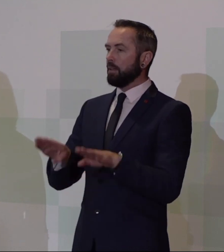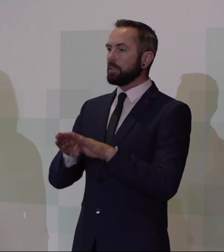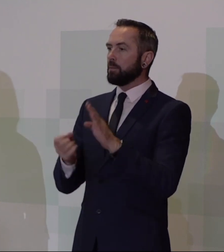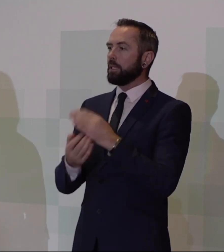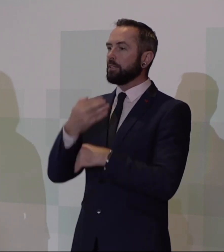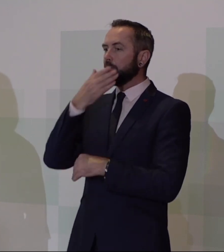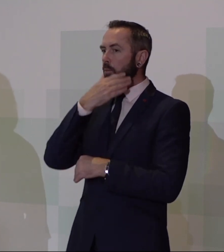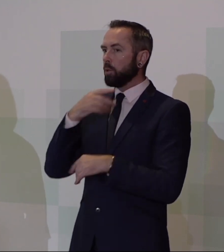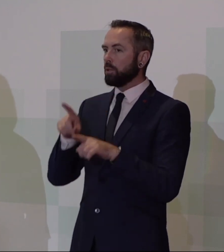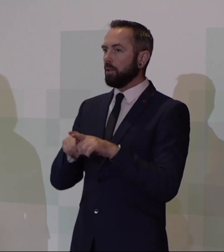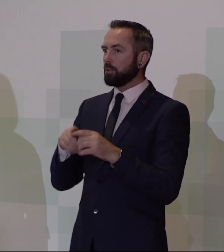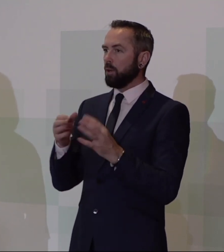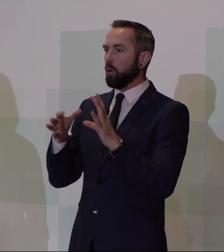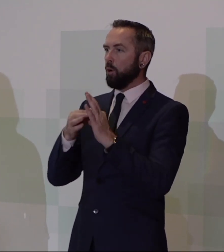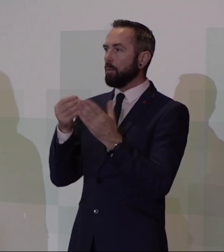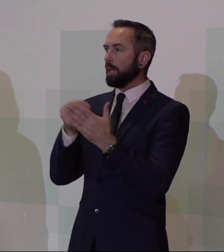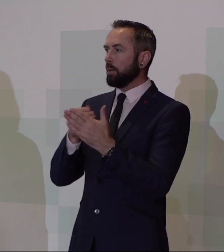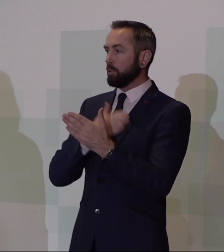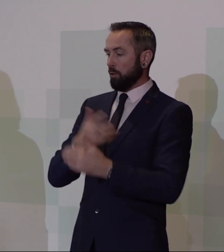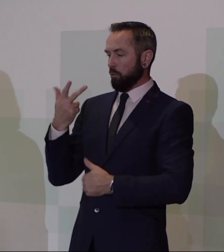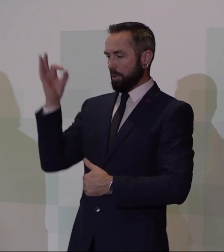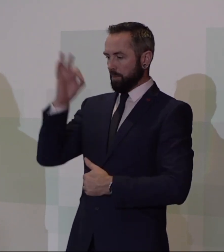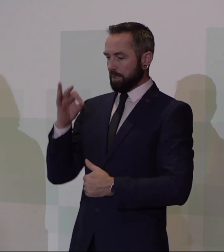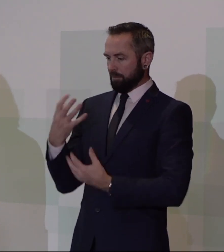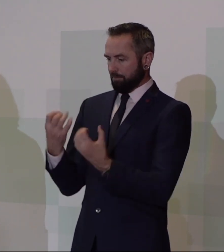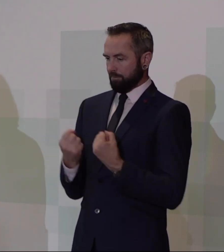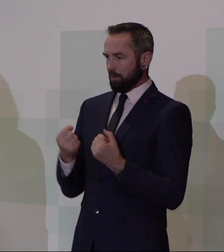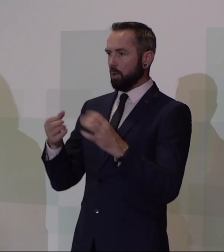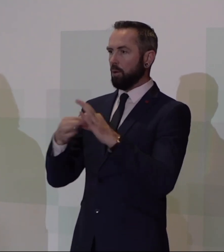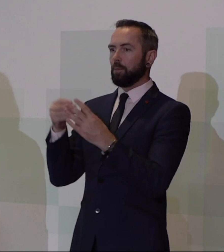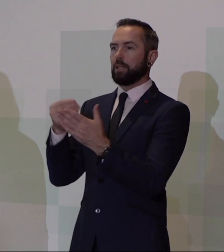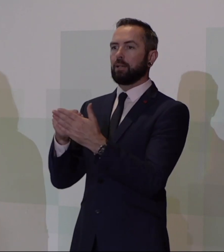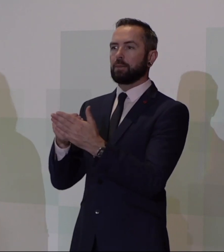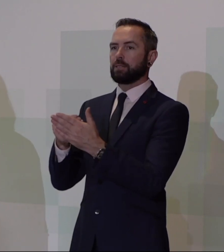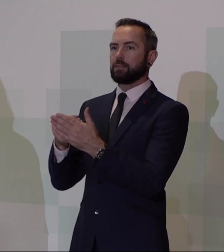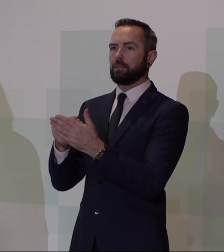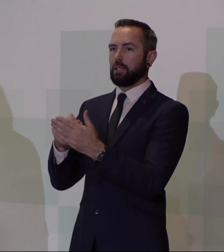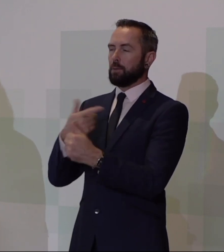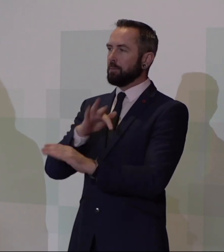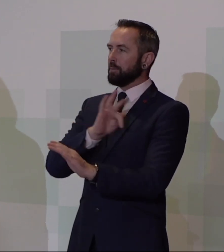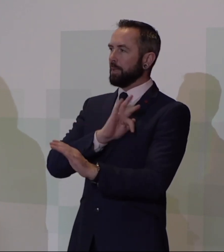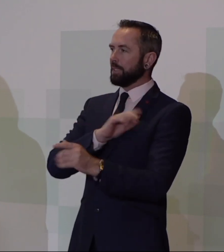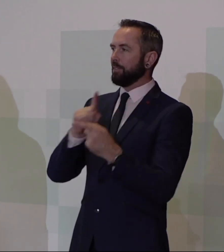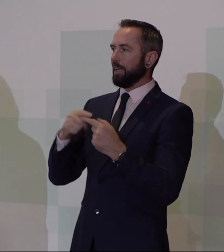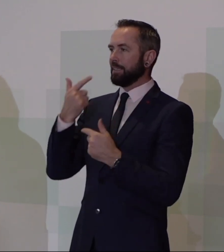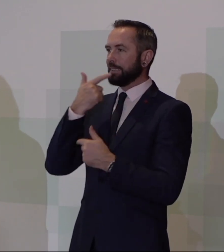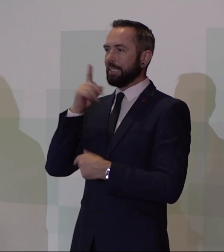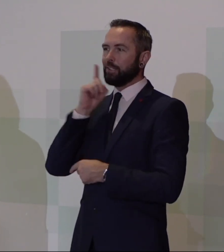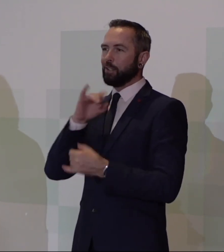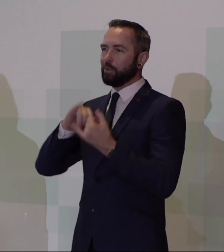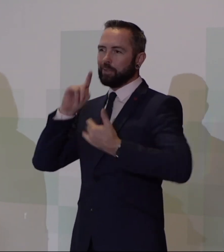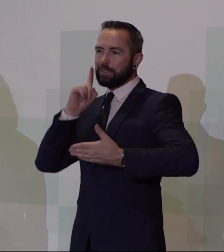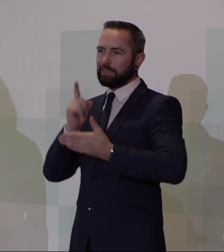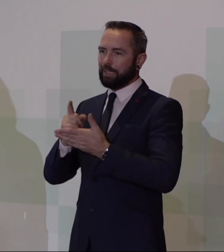boys in this subject, such as home economics, where only 3% of boys take home economics. Anyways, myself and the second girl who chose